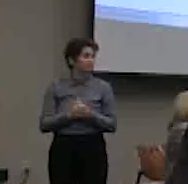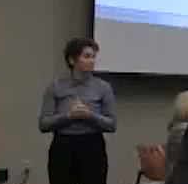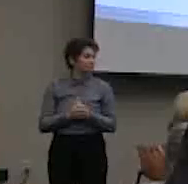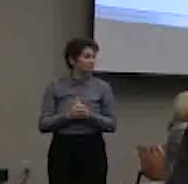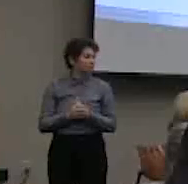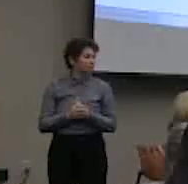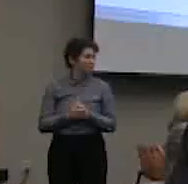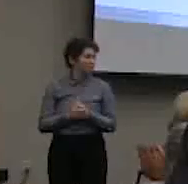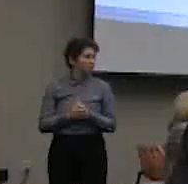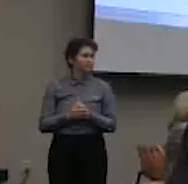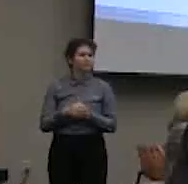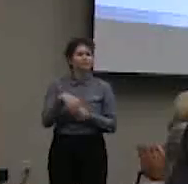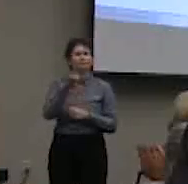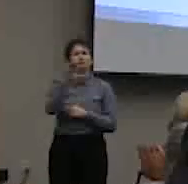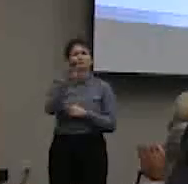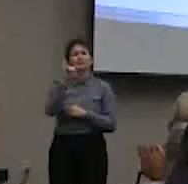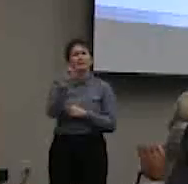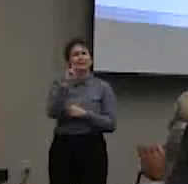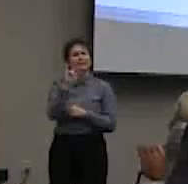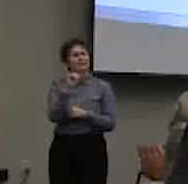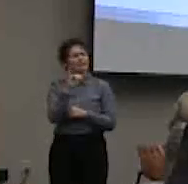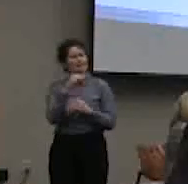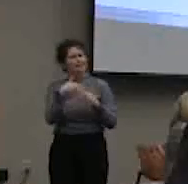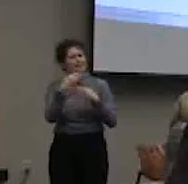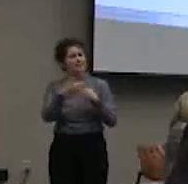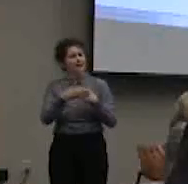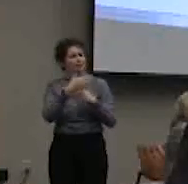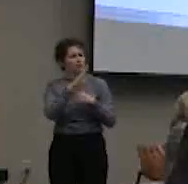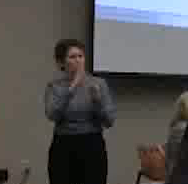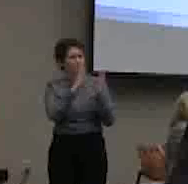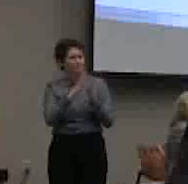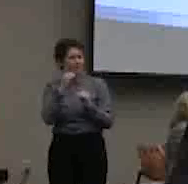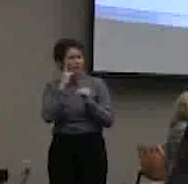Cindy, what's next on your calendar for your network?